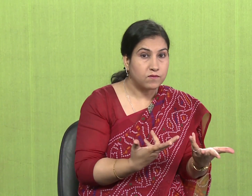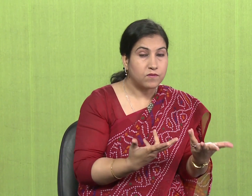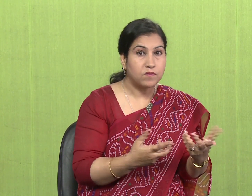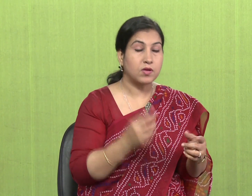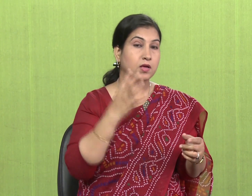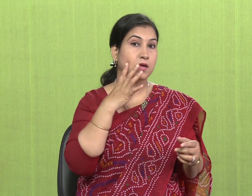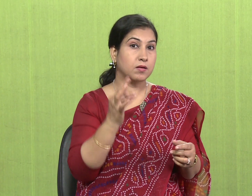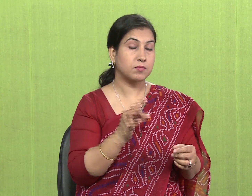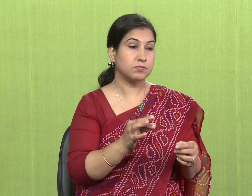improved seed